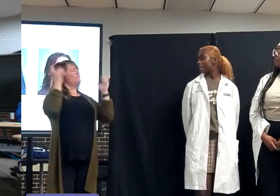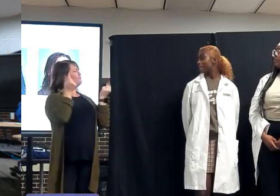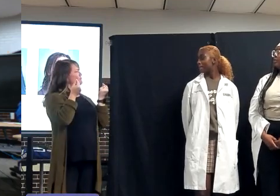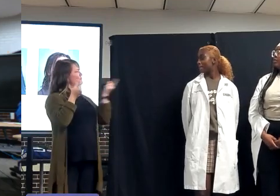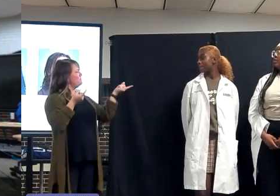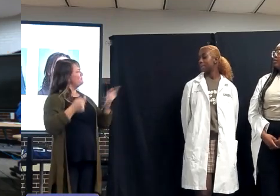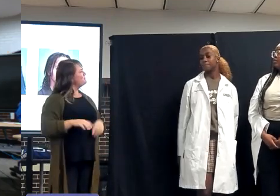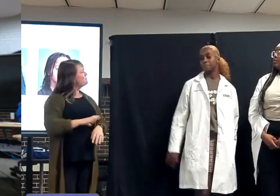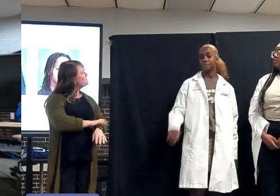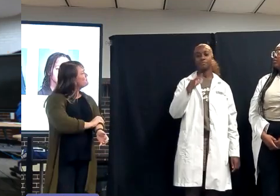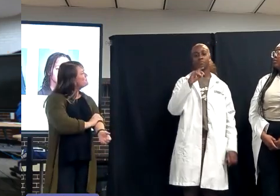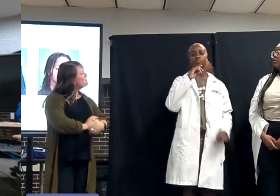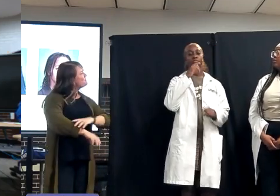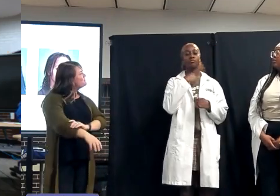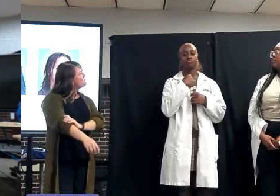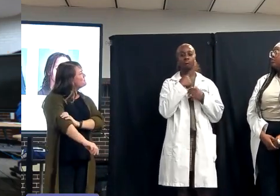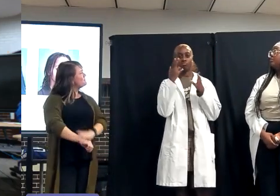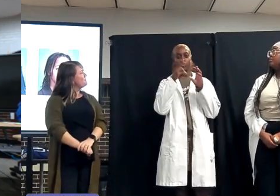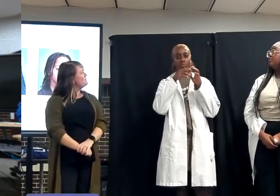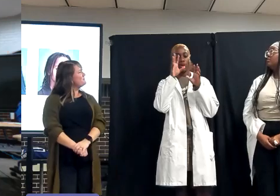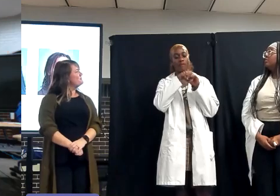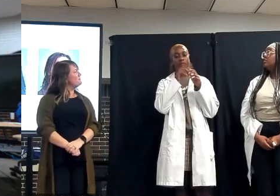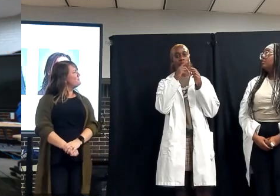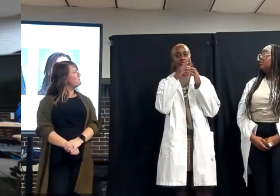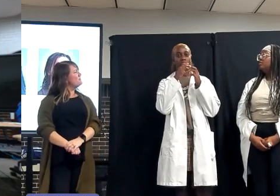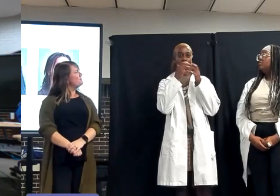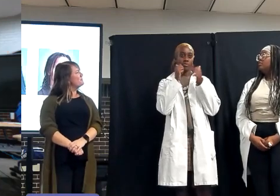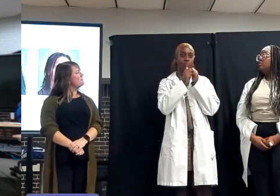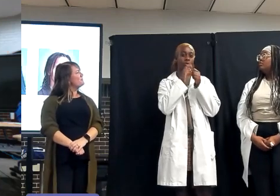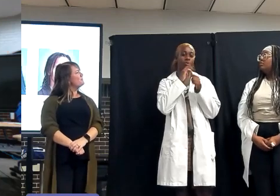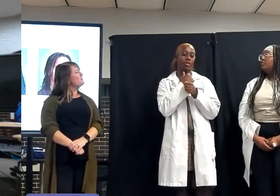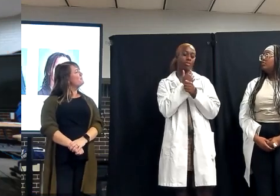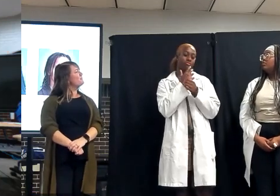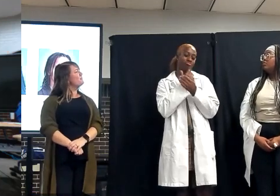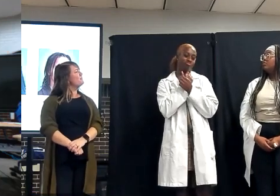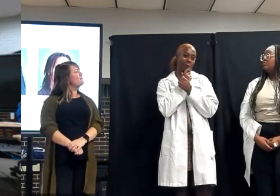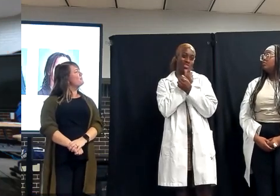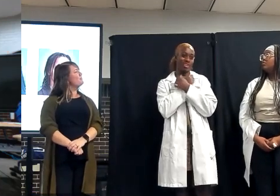So now, when you graduate, Jaden, what do you want to do? Well,